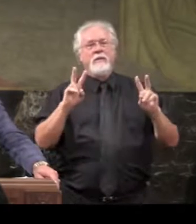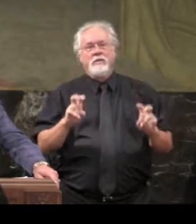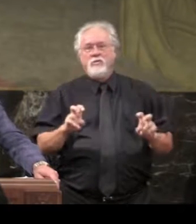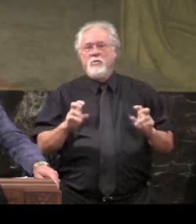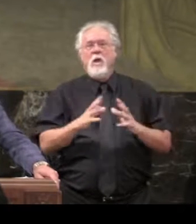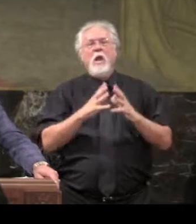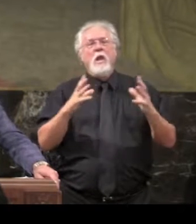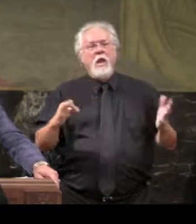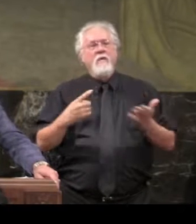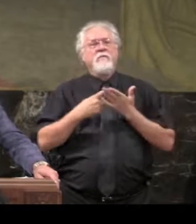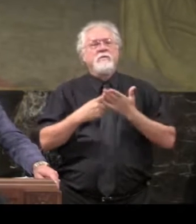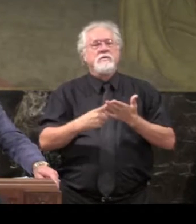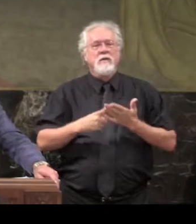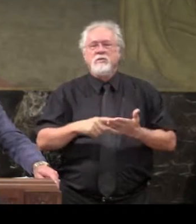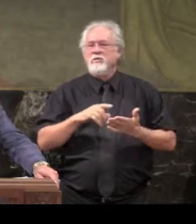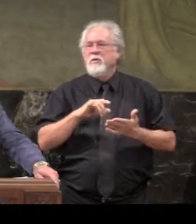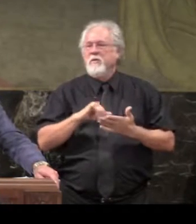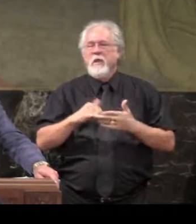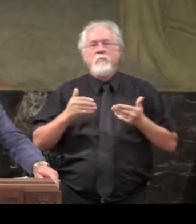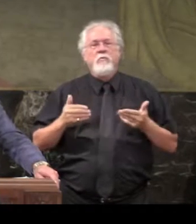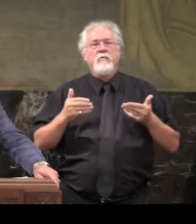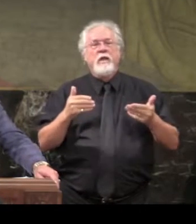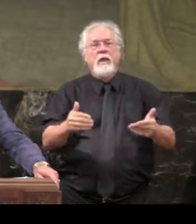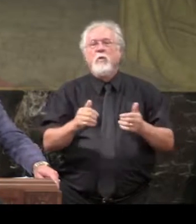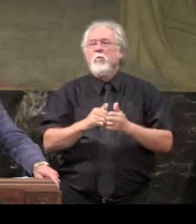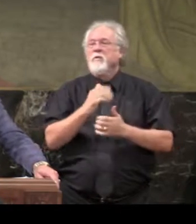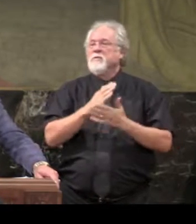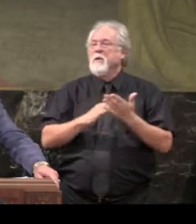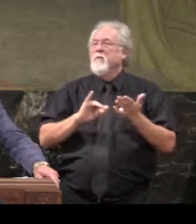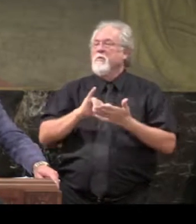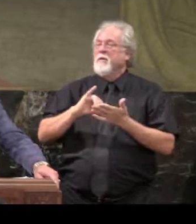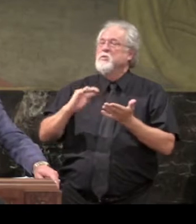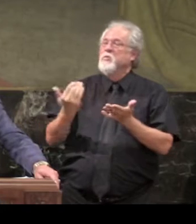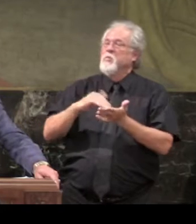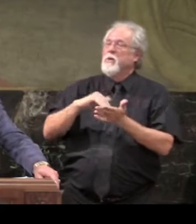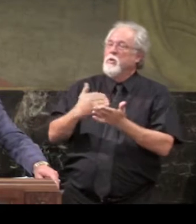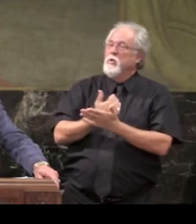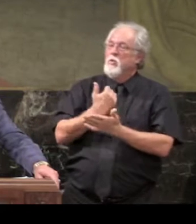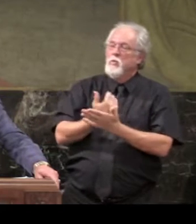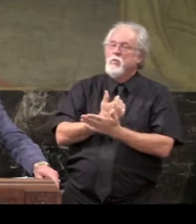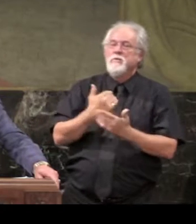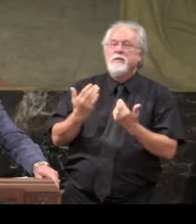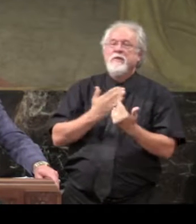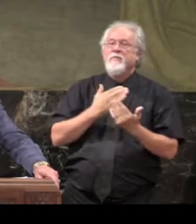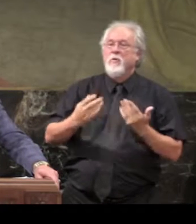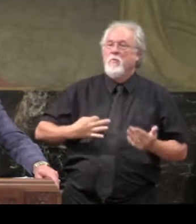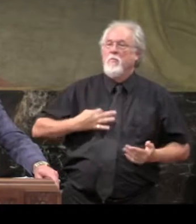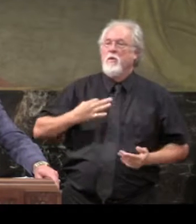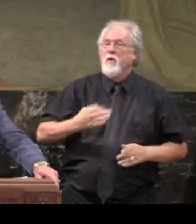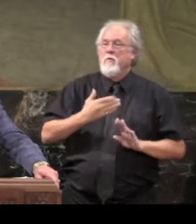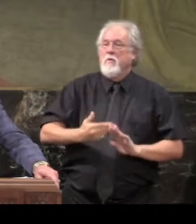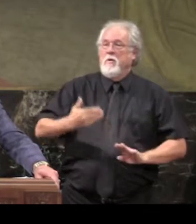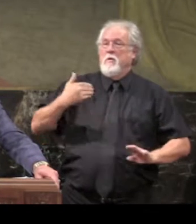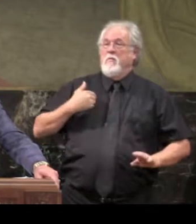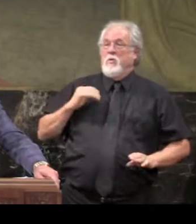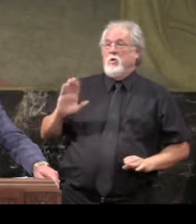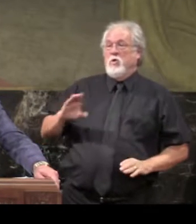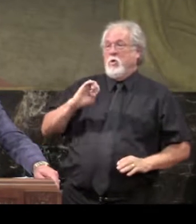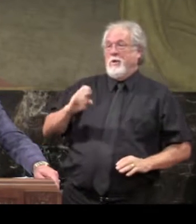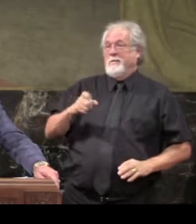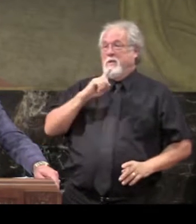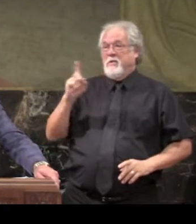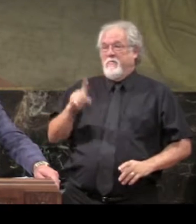there's a lot of discussion that by moving ahead with some of these renewals, even though they were applied for prior to your executive